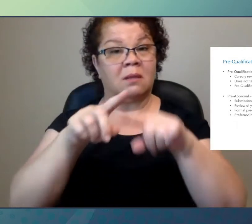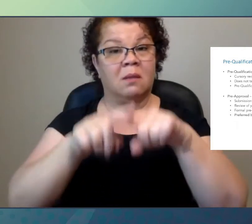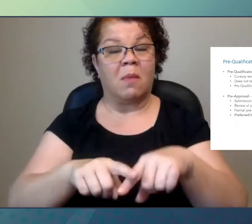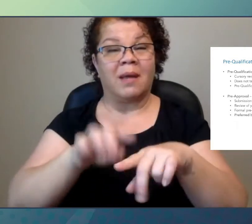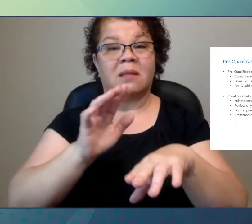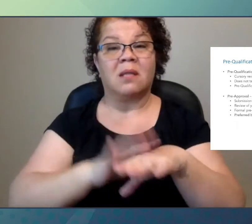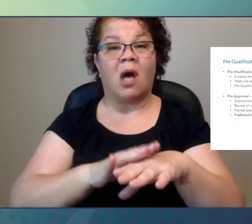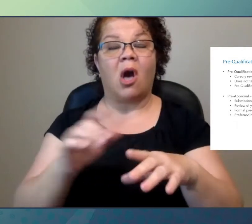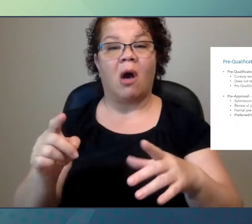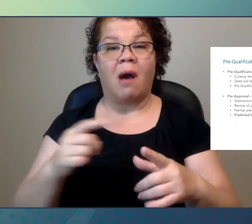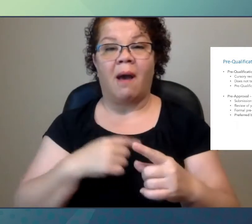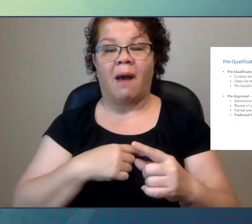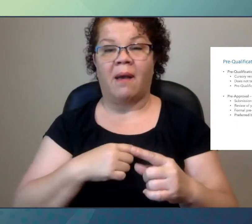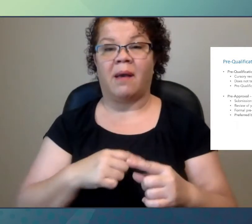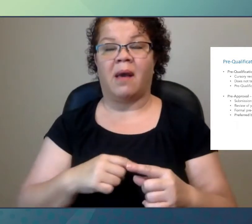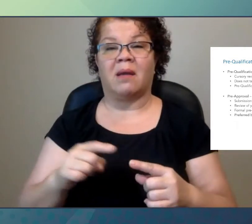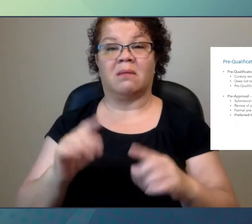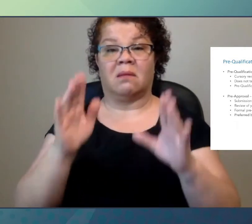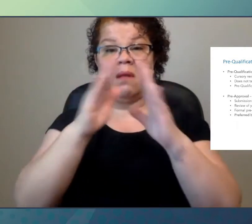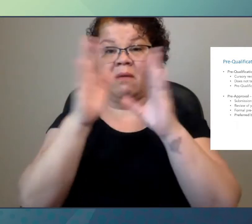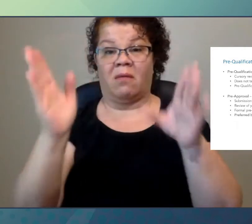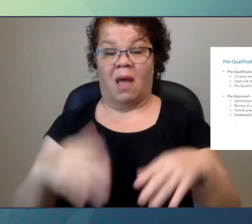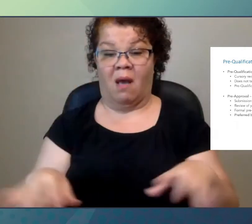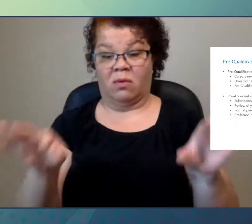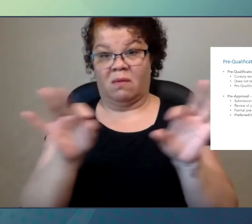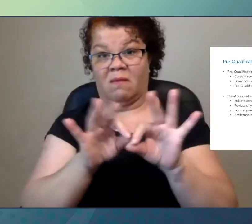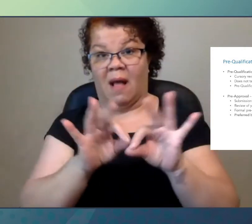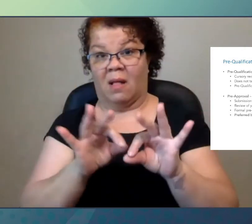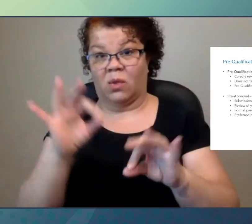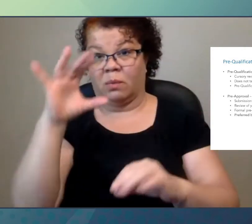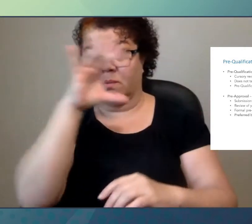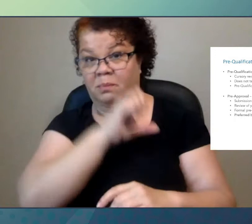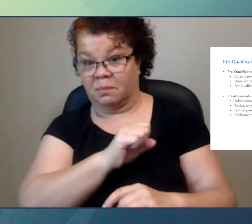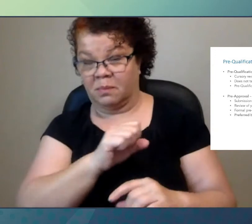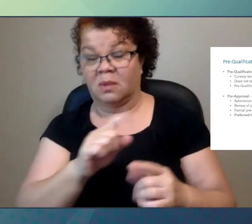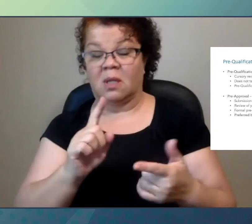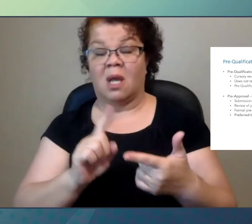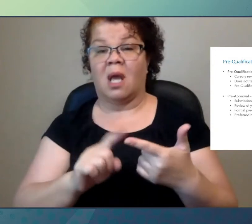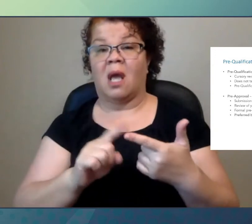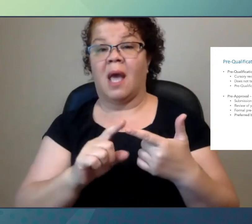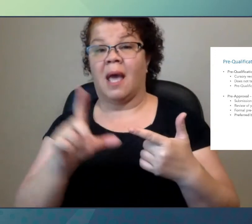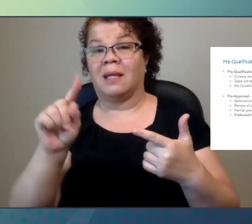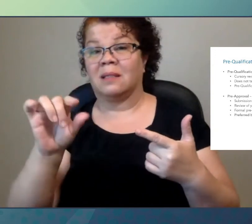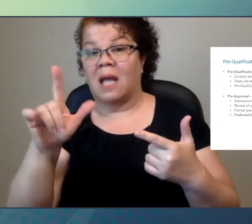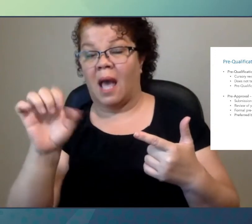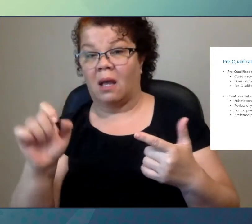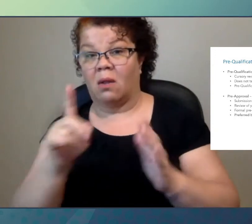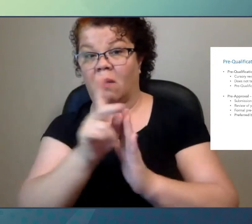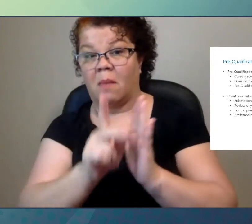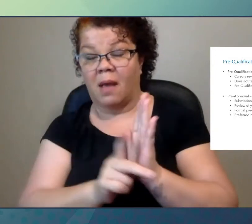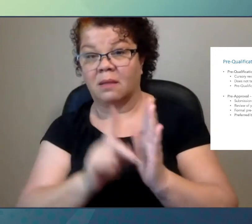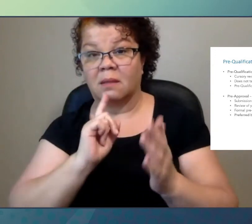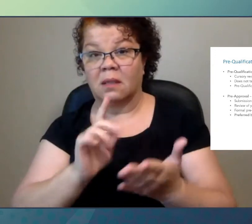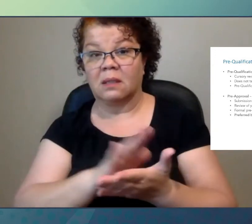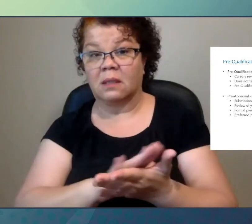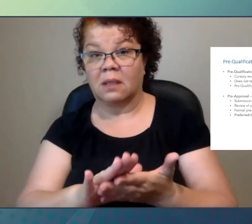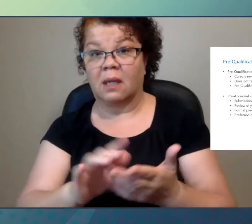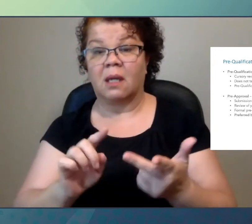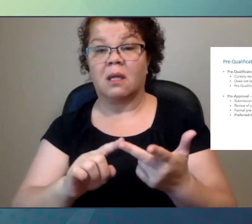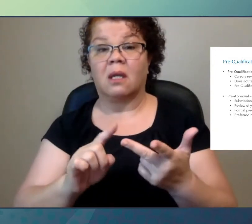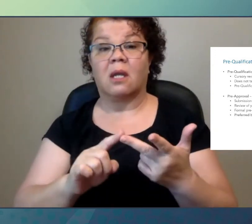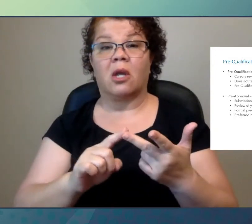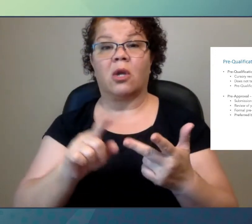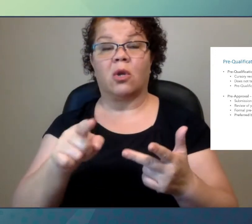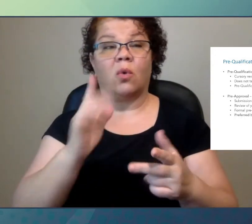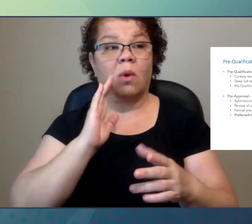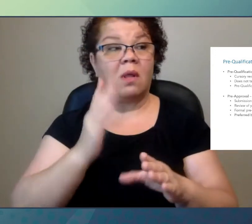an appraisal acceptable to the bank, title policy that's clean, that the bank is going to have clean title in the